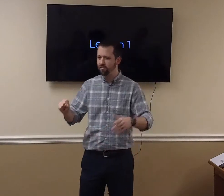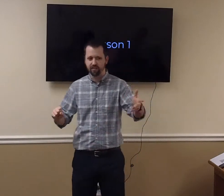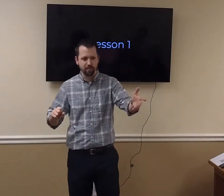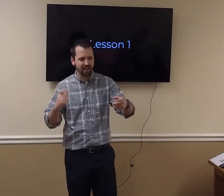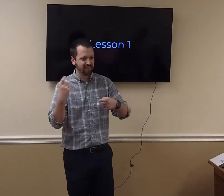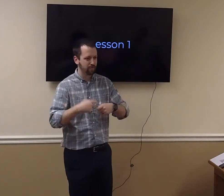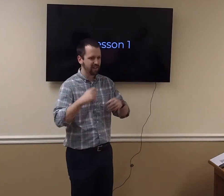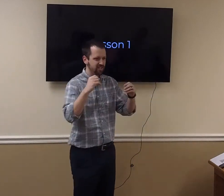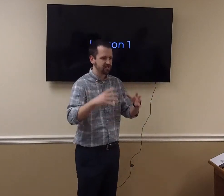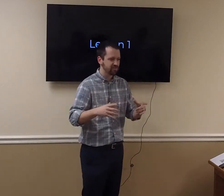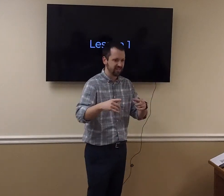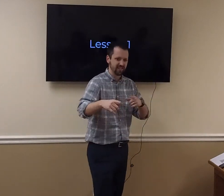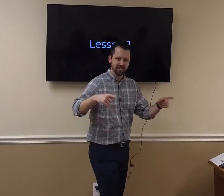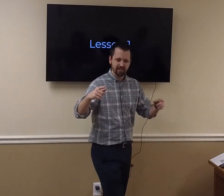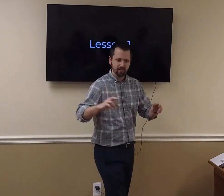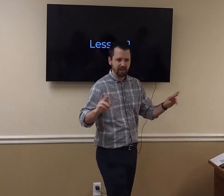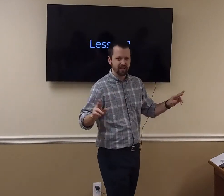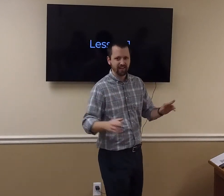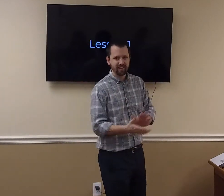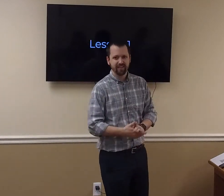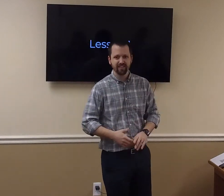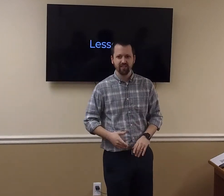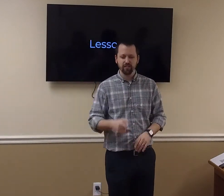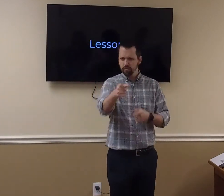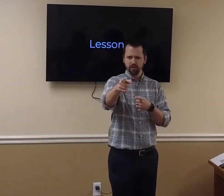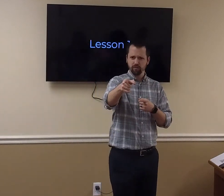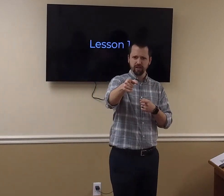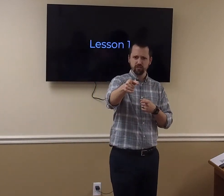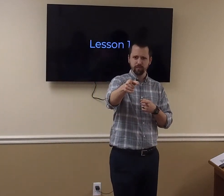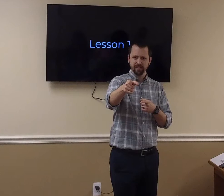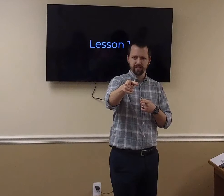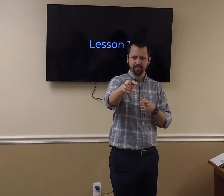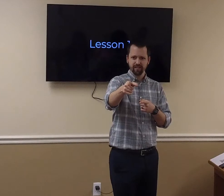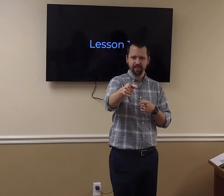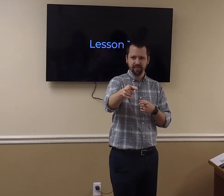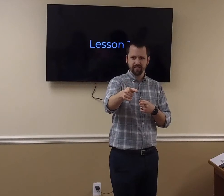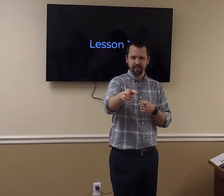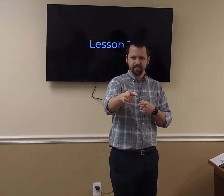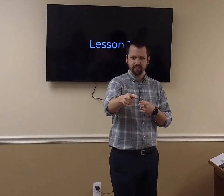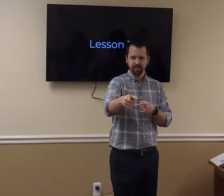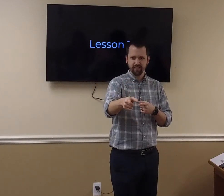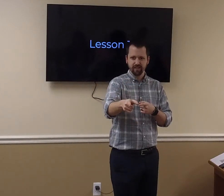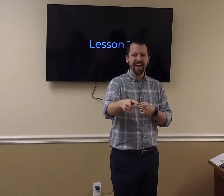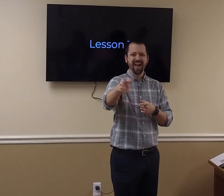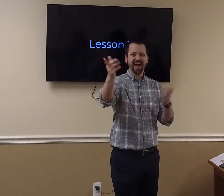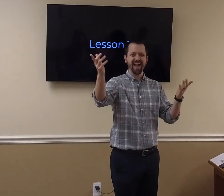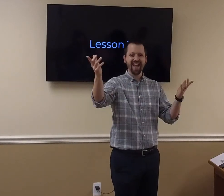and Spanish teachers, and we're ready. So, and you probably know some Spanish too, I'm guessing. Sí, mi padre es de Habana, Cuba. Ah,